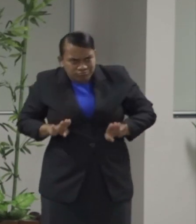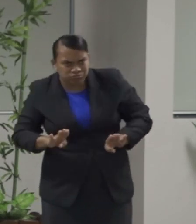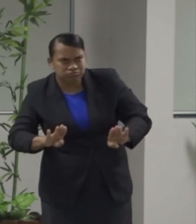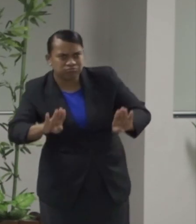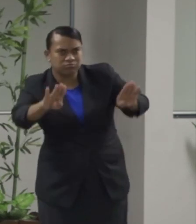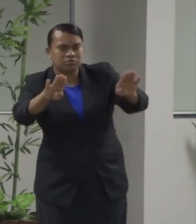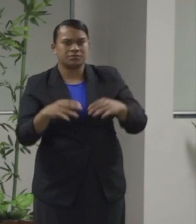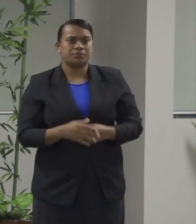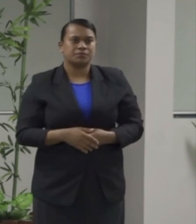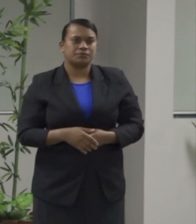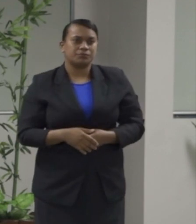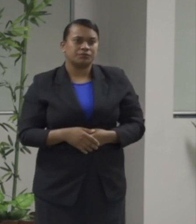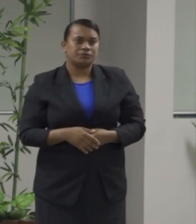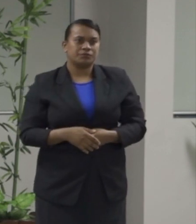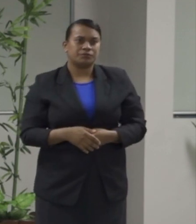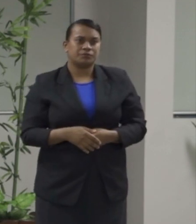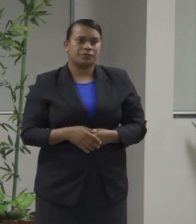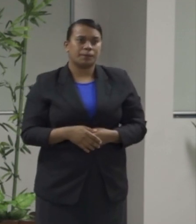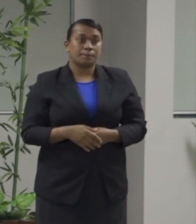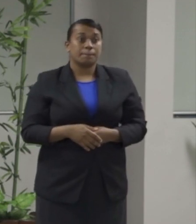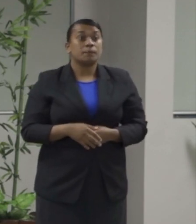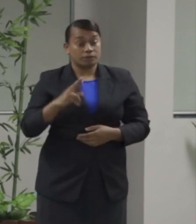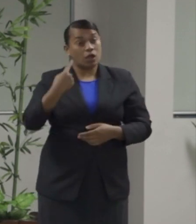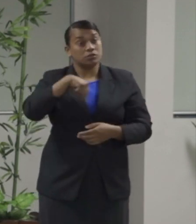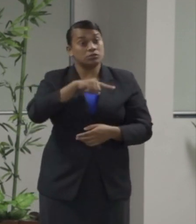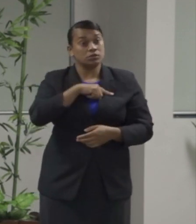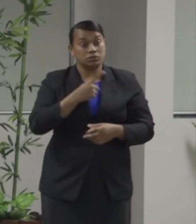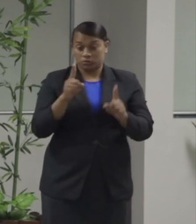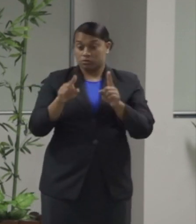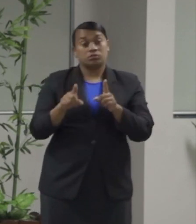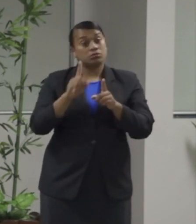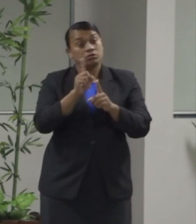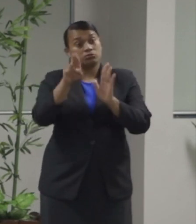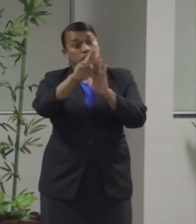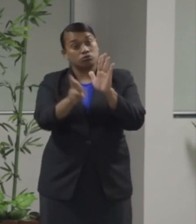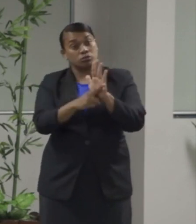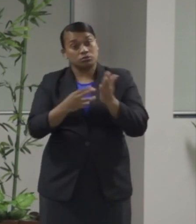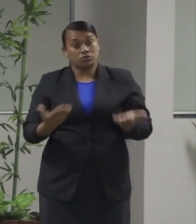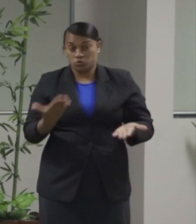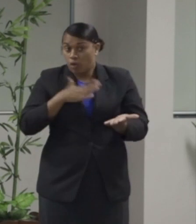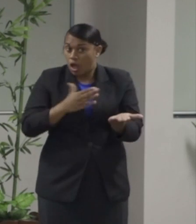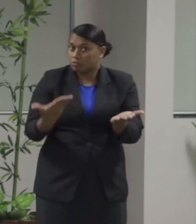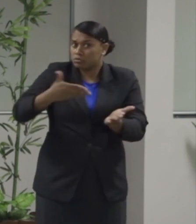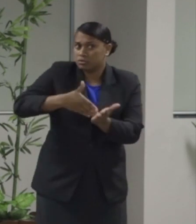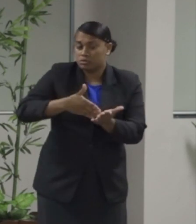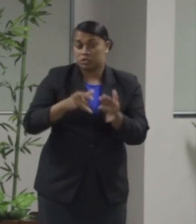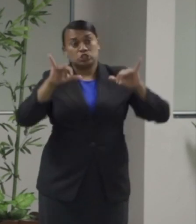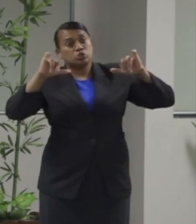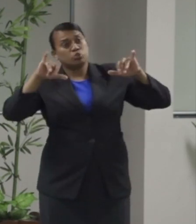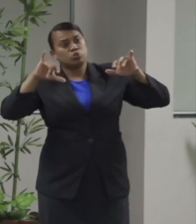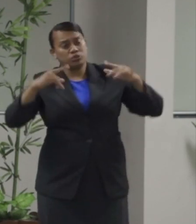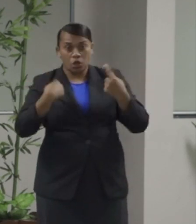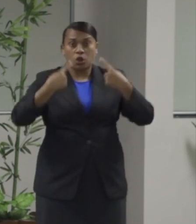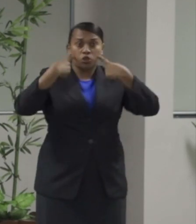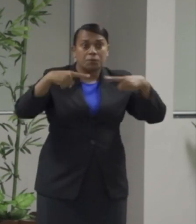On the subject of following the rules, I want to take some time to talk about an additional measure that I announced in Parliament last